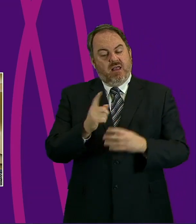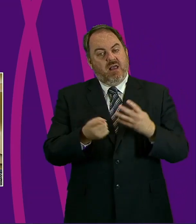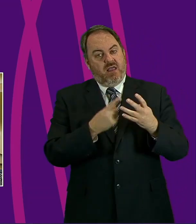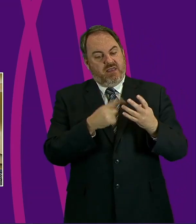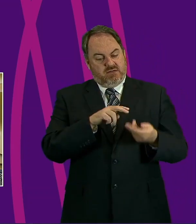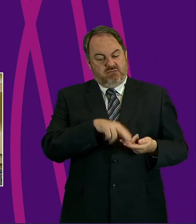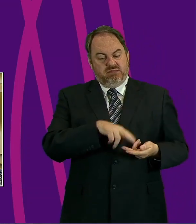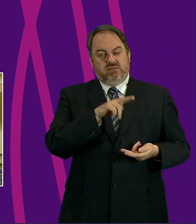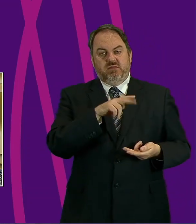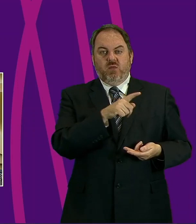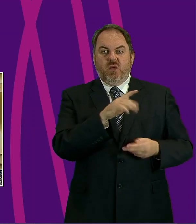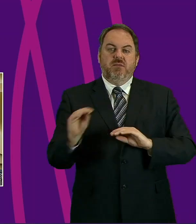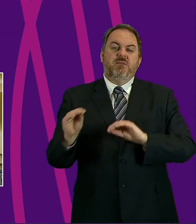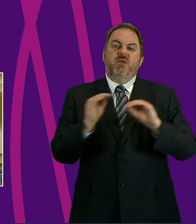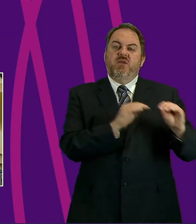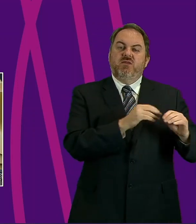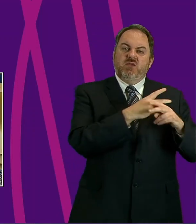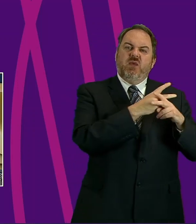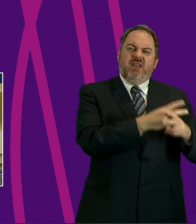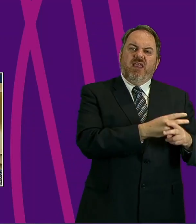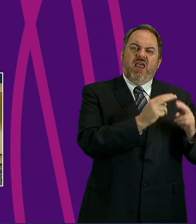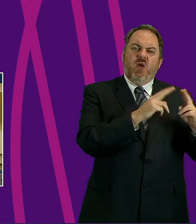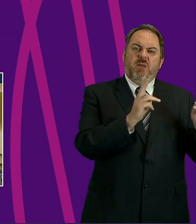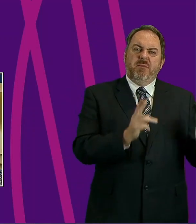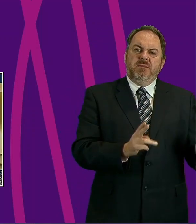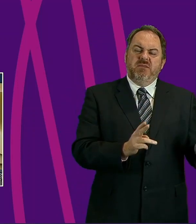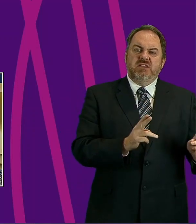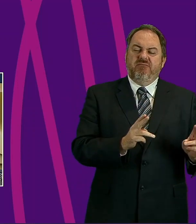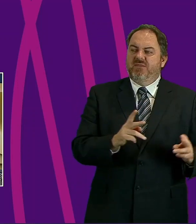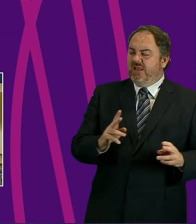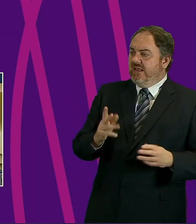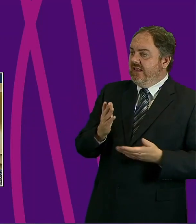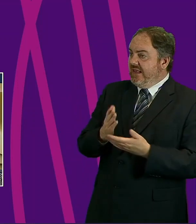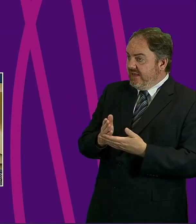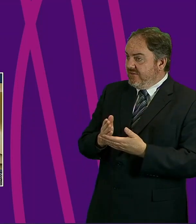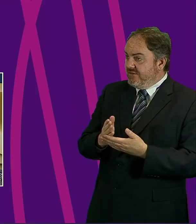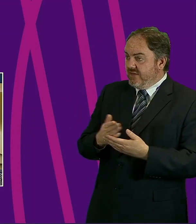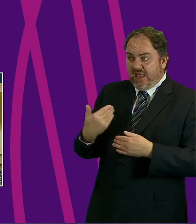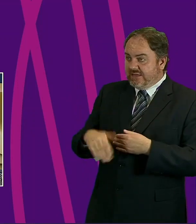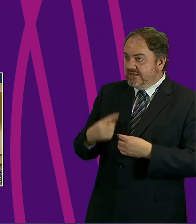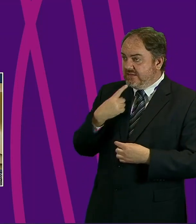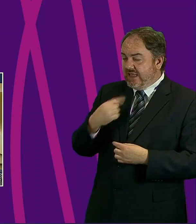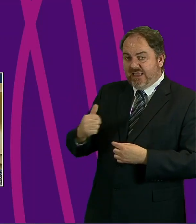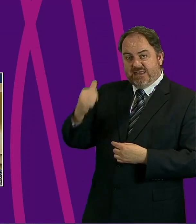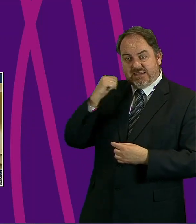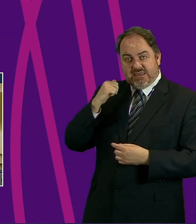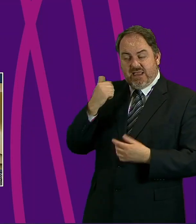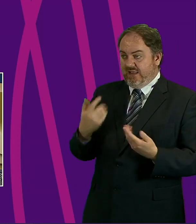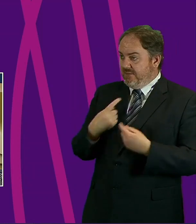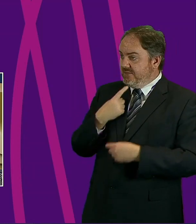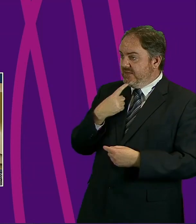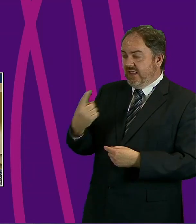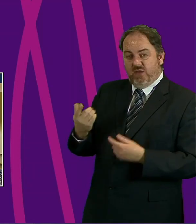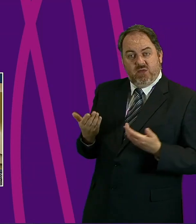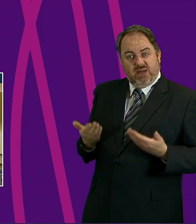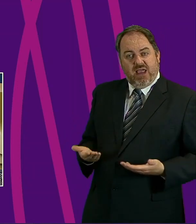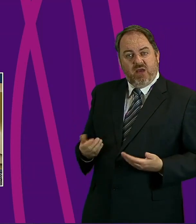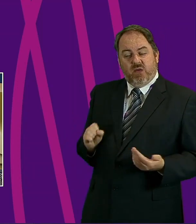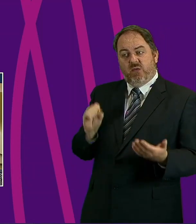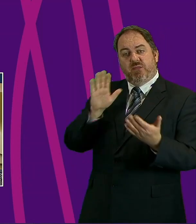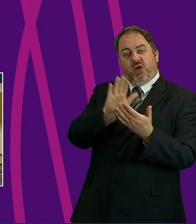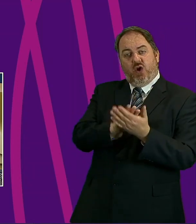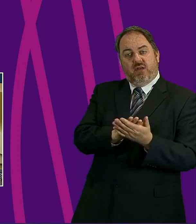So I believe that information was given in the chamber yesterday. If not, then I've given it now, and we can put that onto the parliamentary record in other